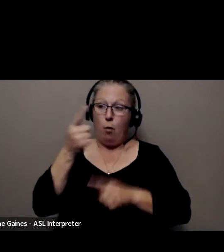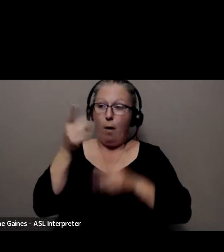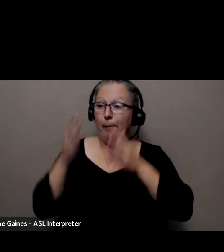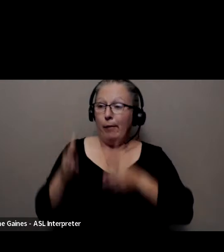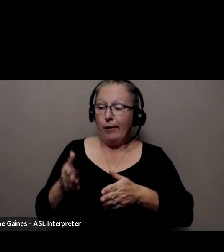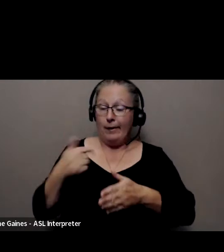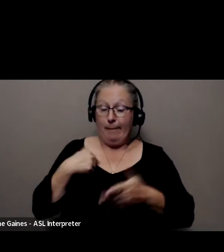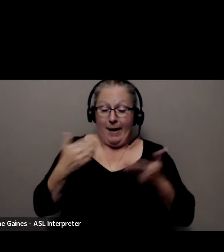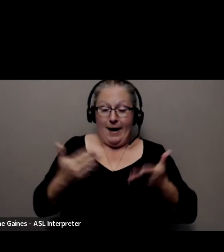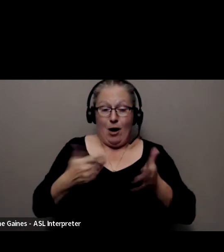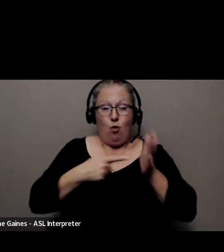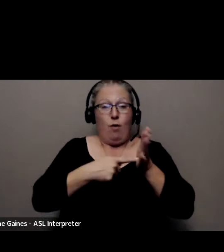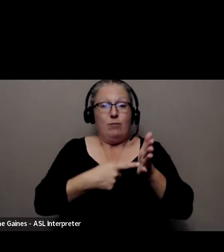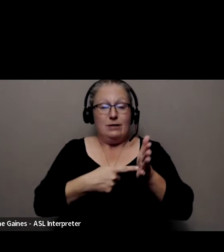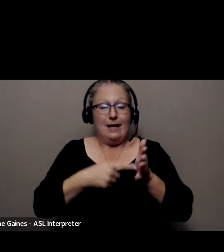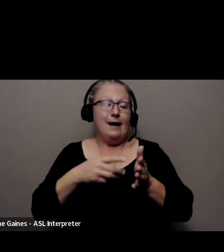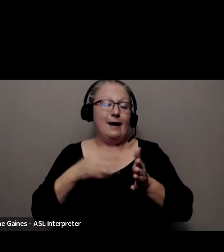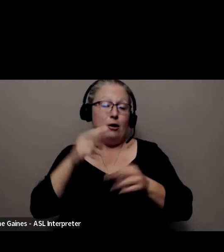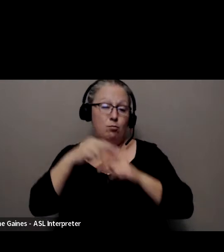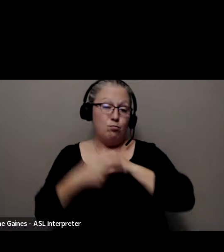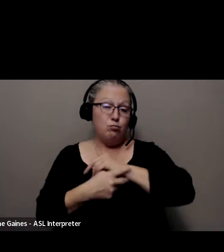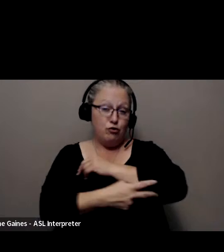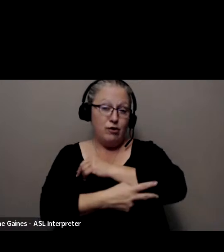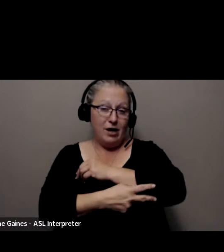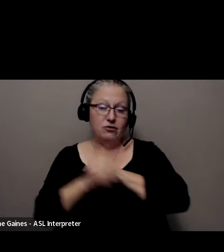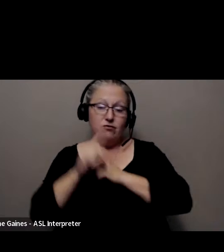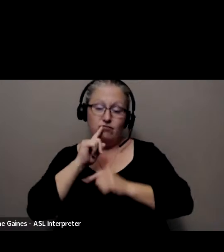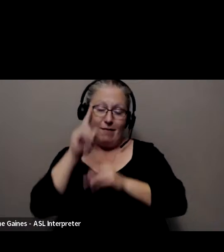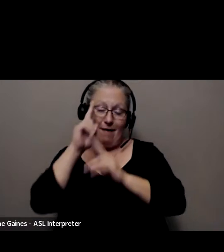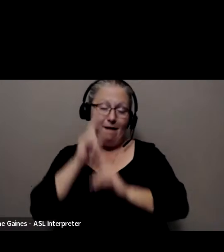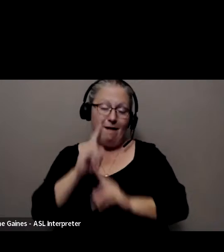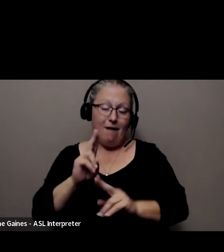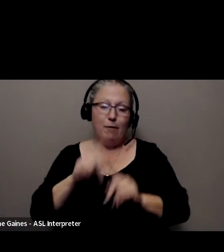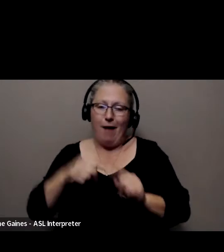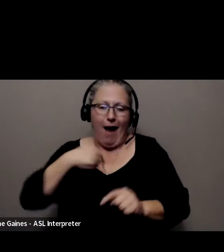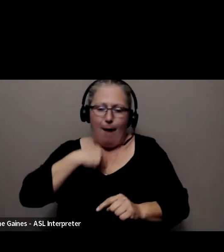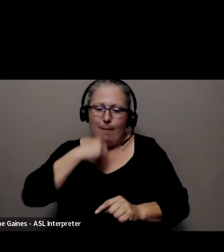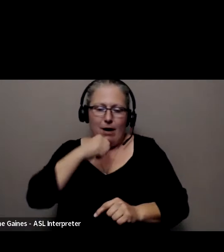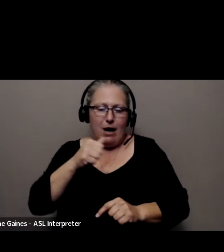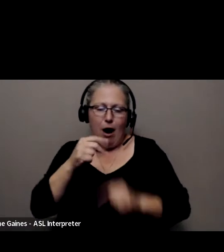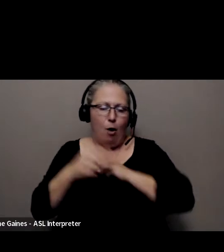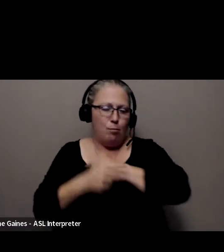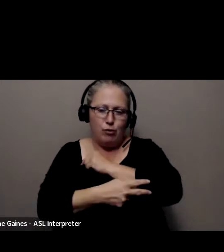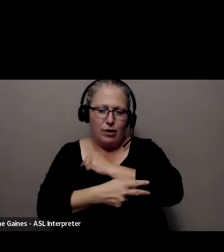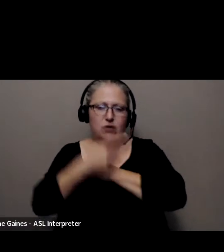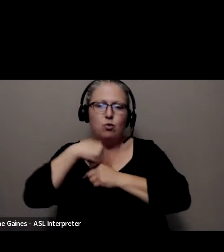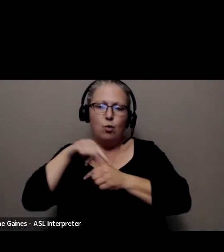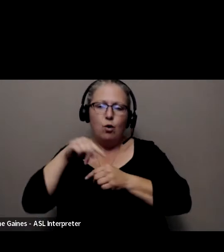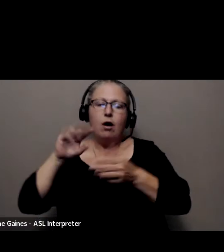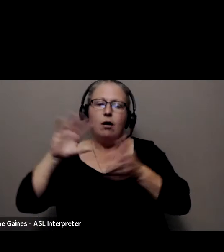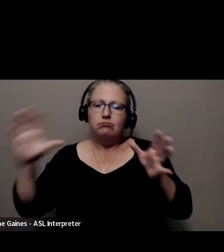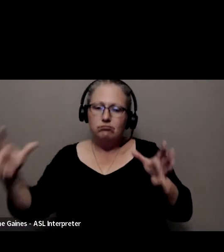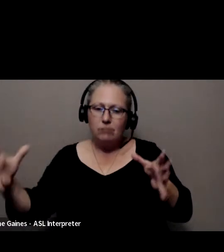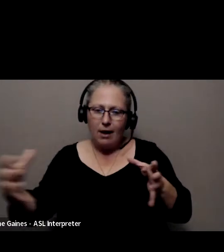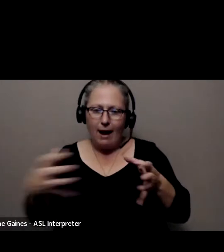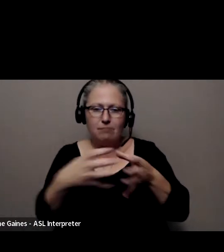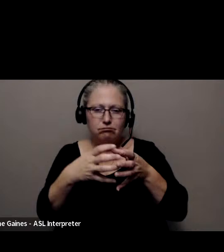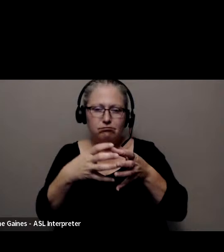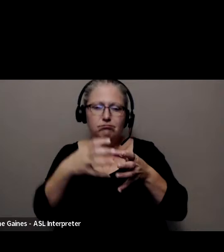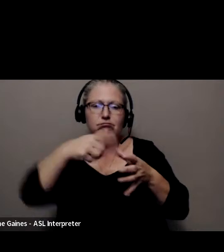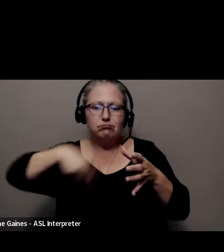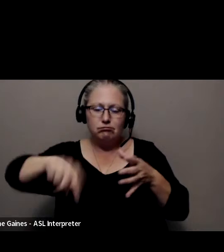here representing Bridge, which is an extreme honor, but I'm not Bridge. We're a collective community, as you can see